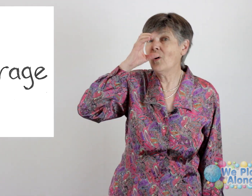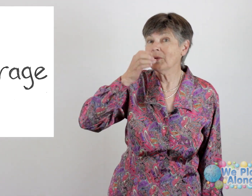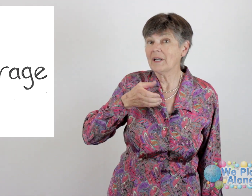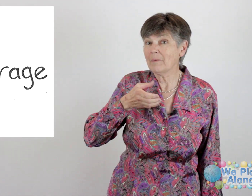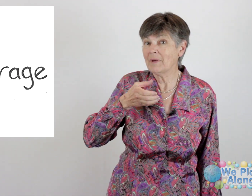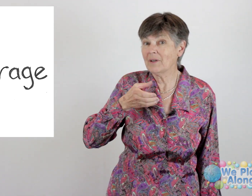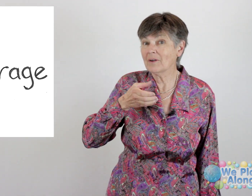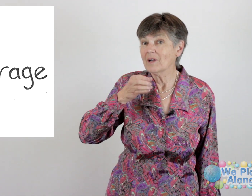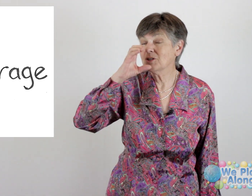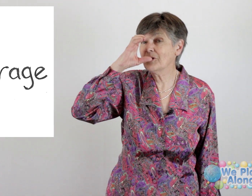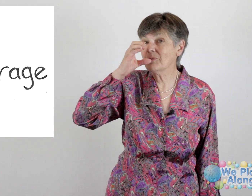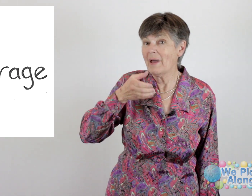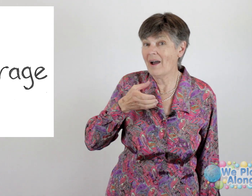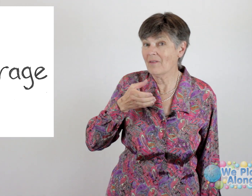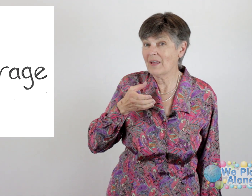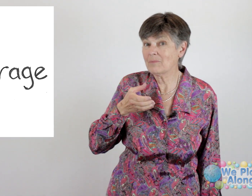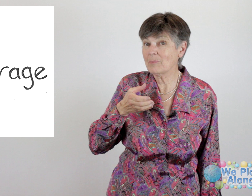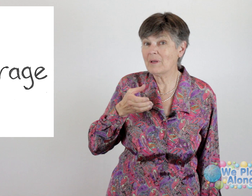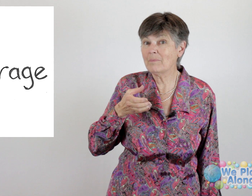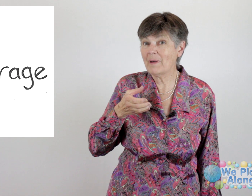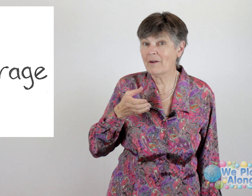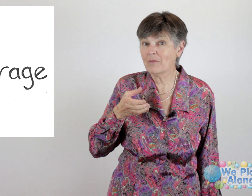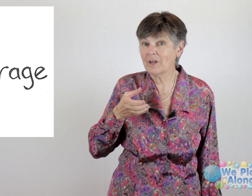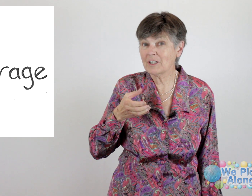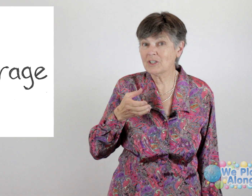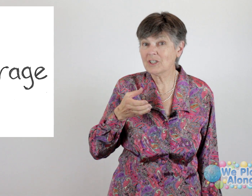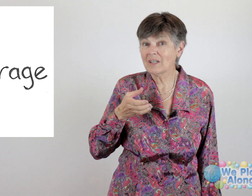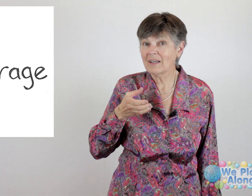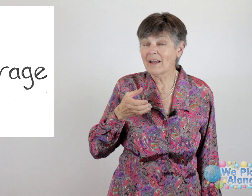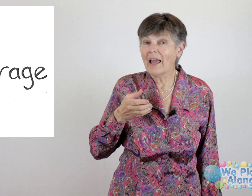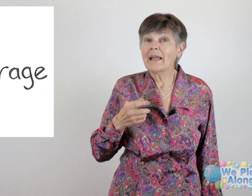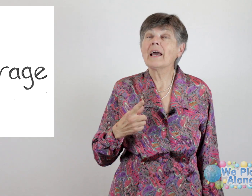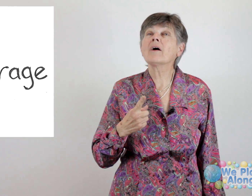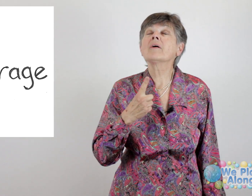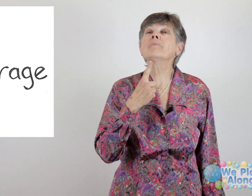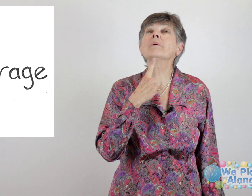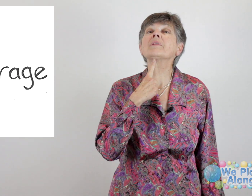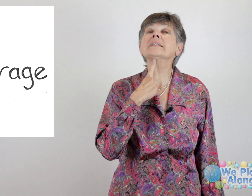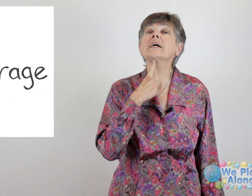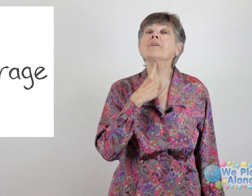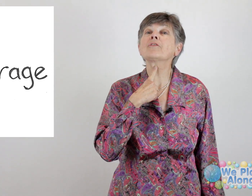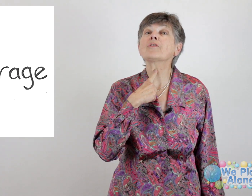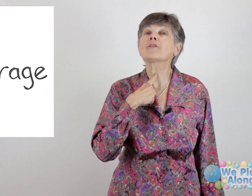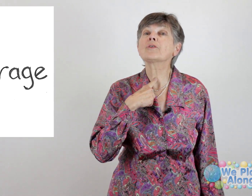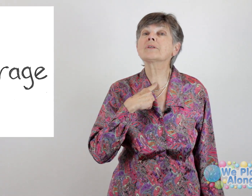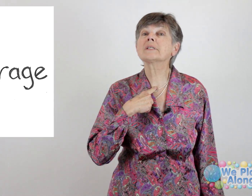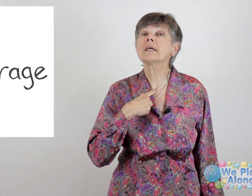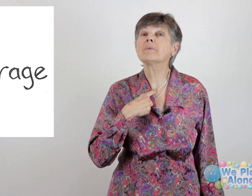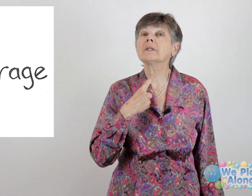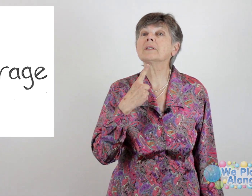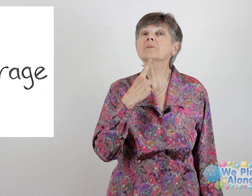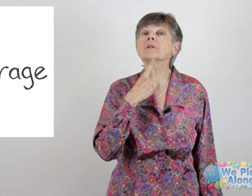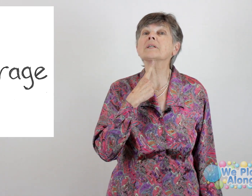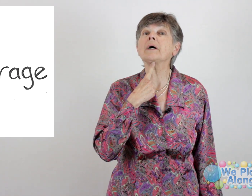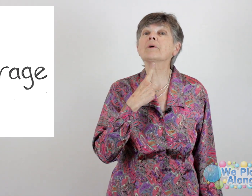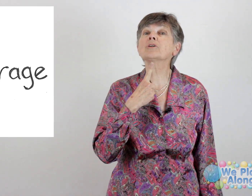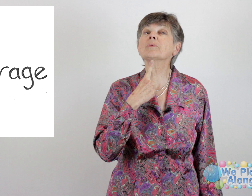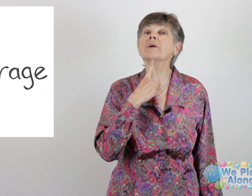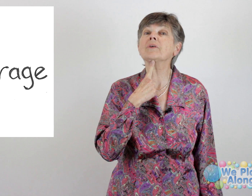hold it up here to your mouth. That would be beverage. Now, remember the sign for thirsty? We did this one a long time ago. So whenever you